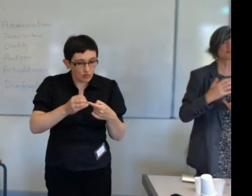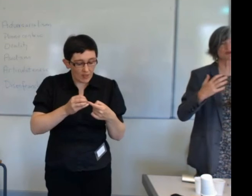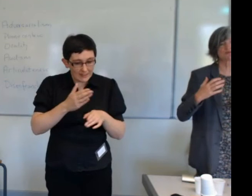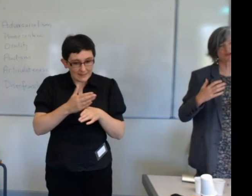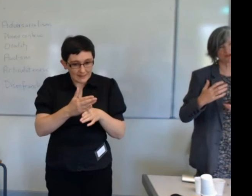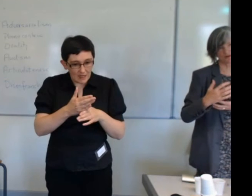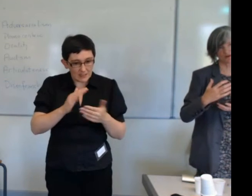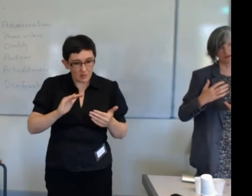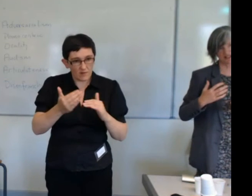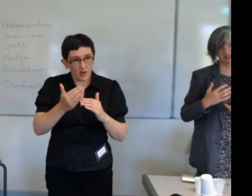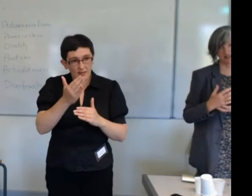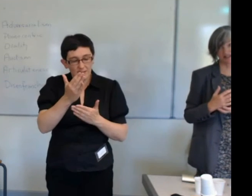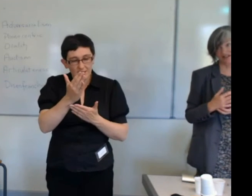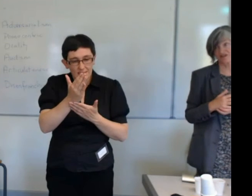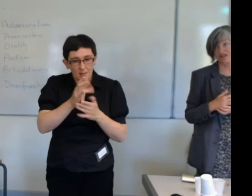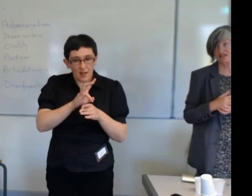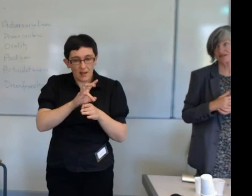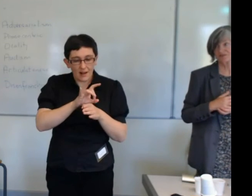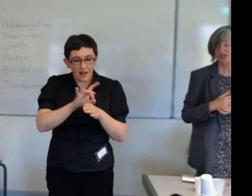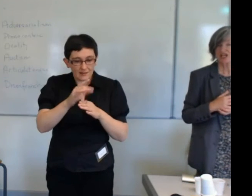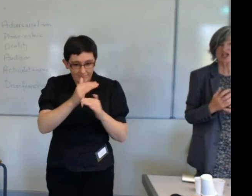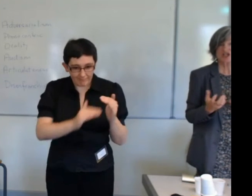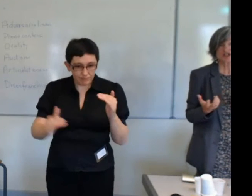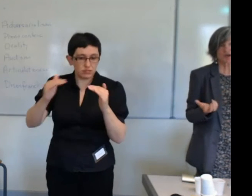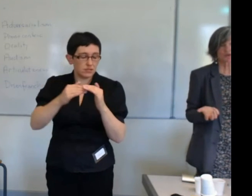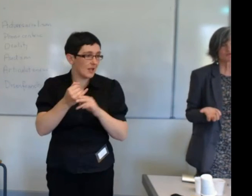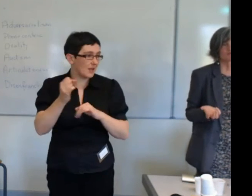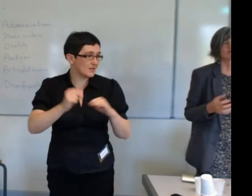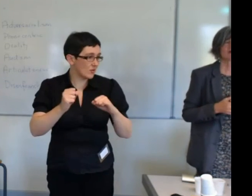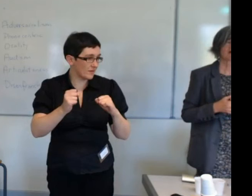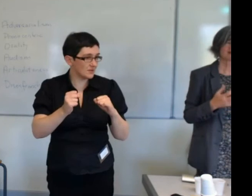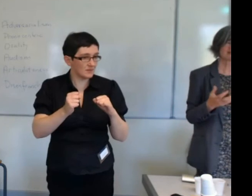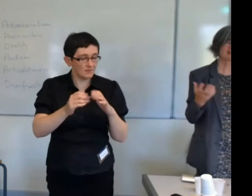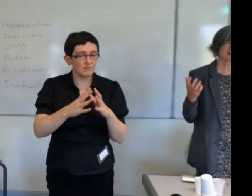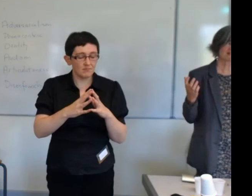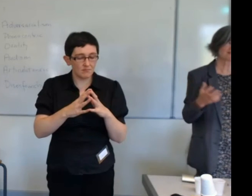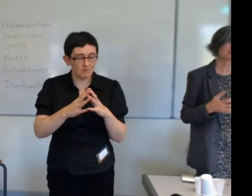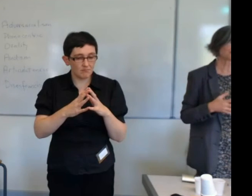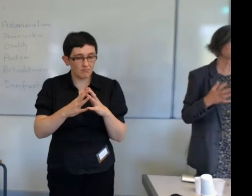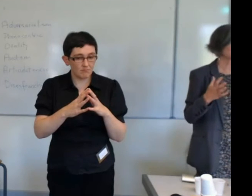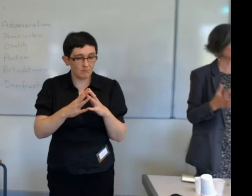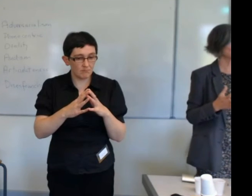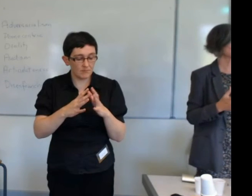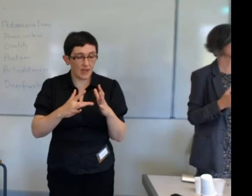some sort of equivalence in the services. So, as I said, I still feel a bit of a fraud, because I